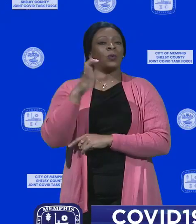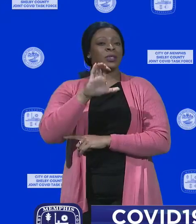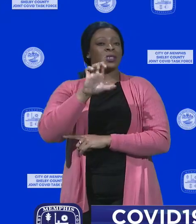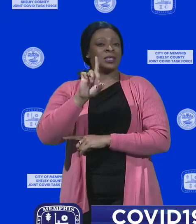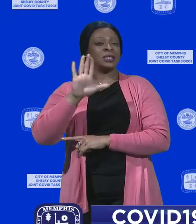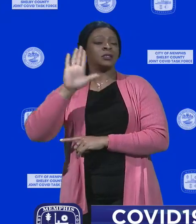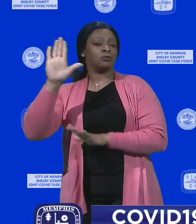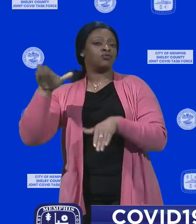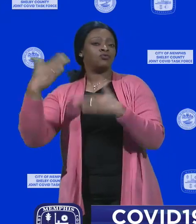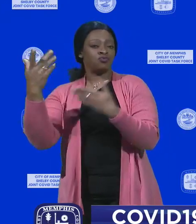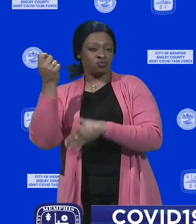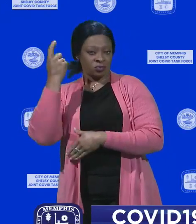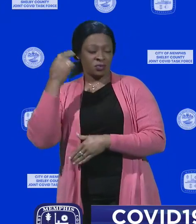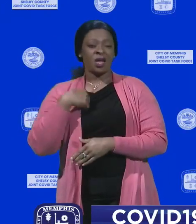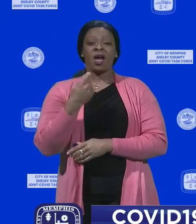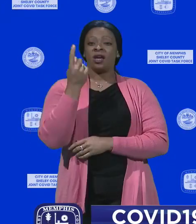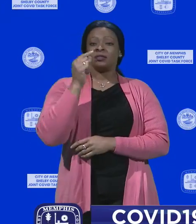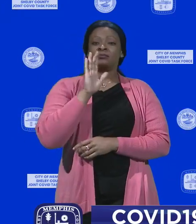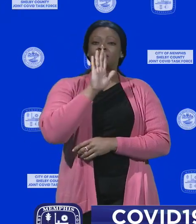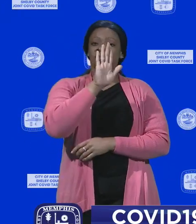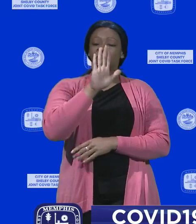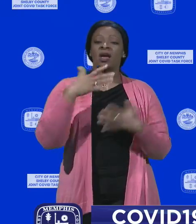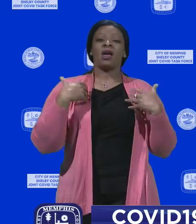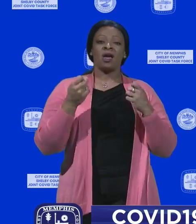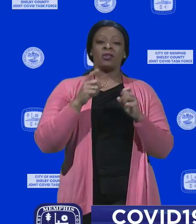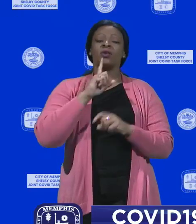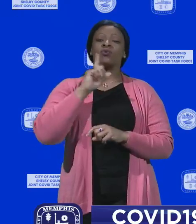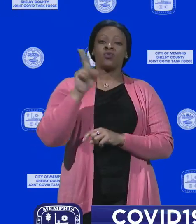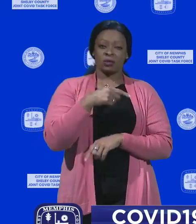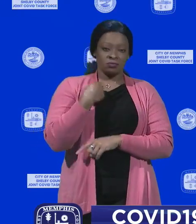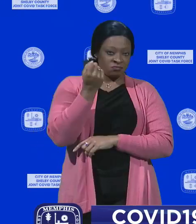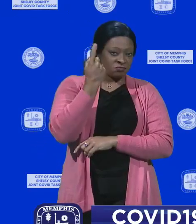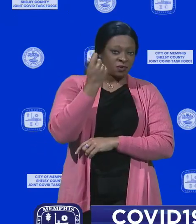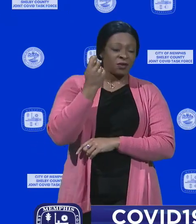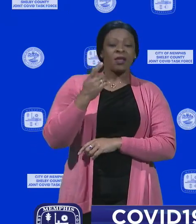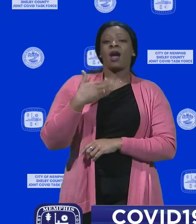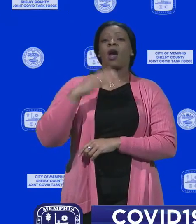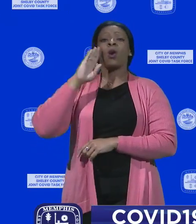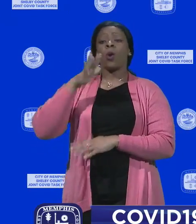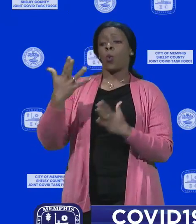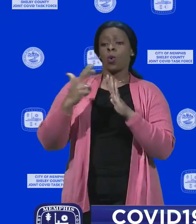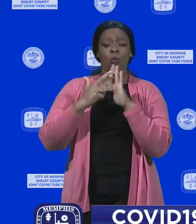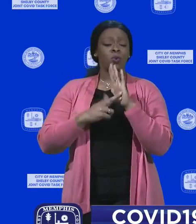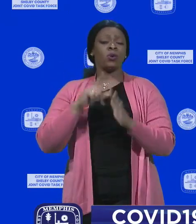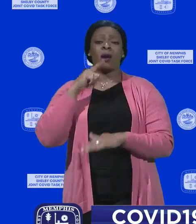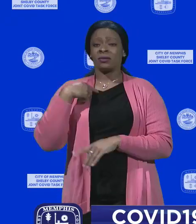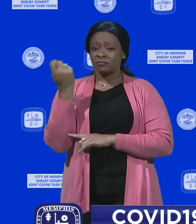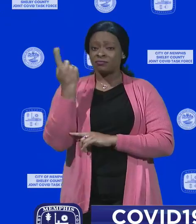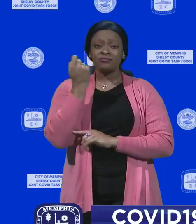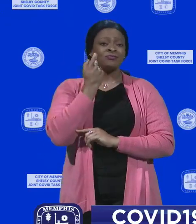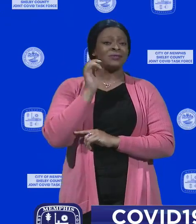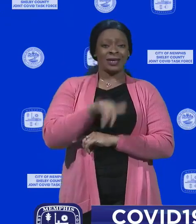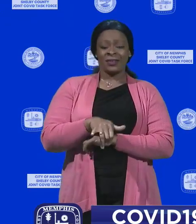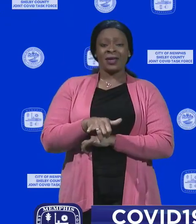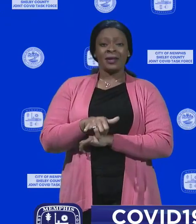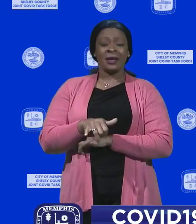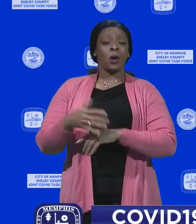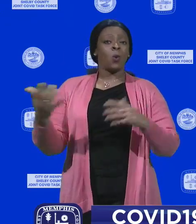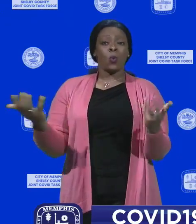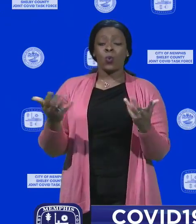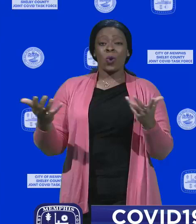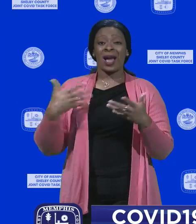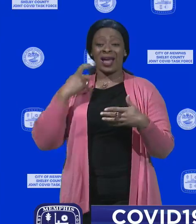CDC recommendation is. I understand the health directive here, and I know what the rules are. But what I